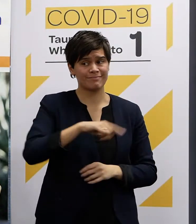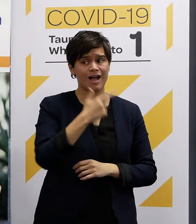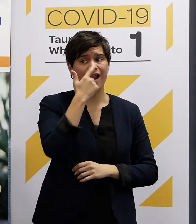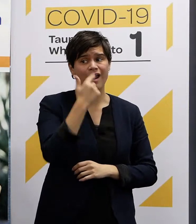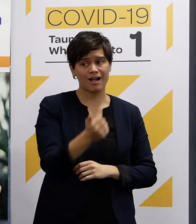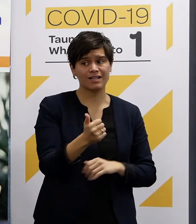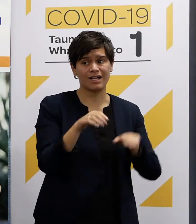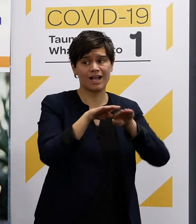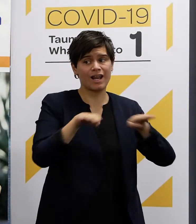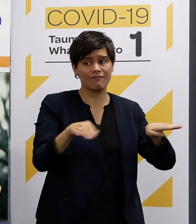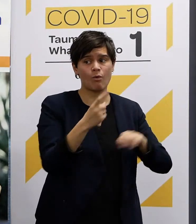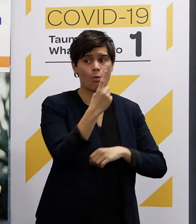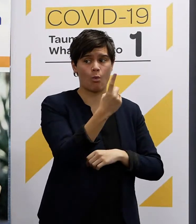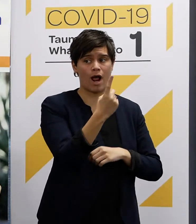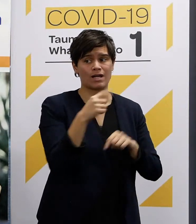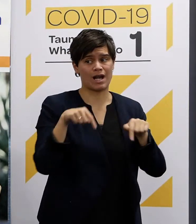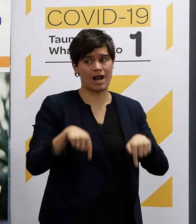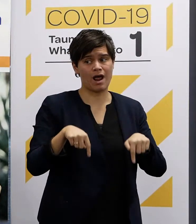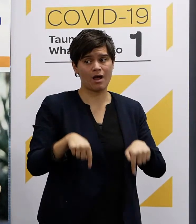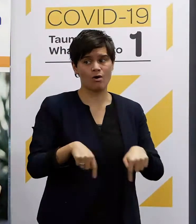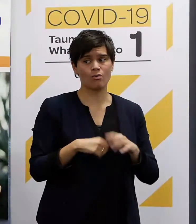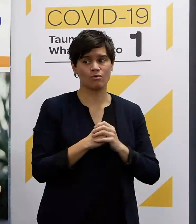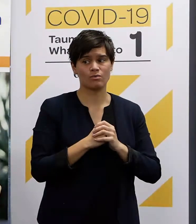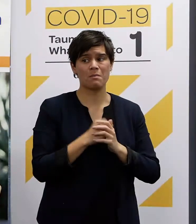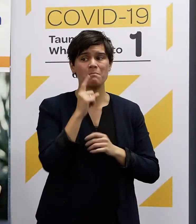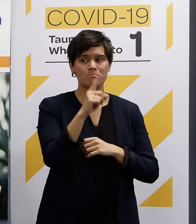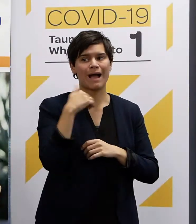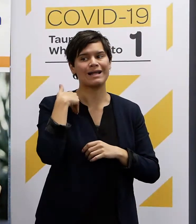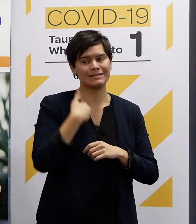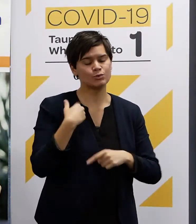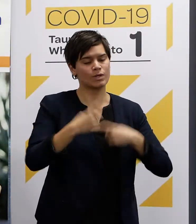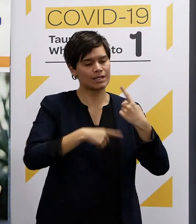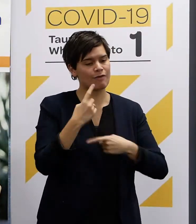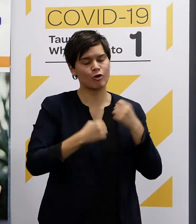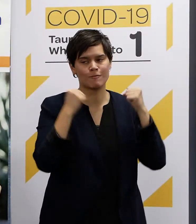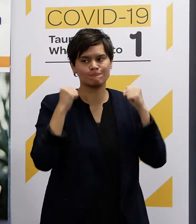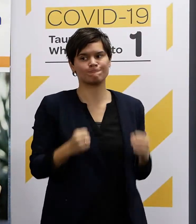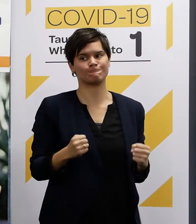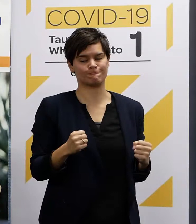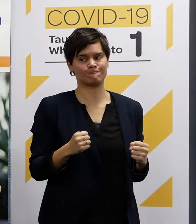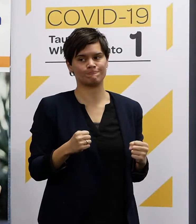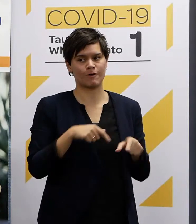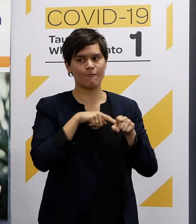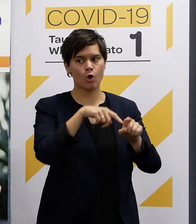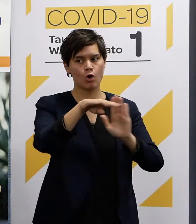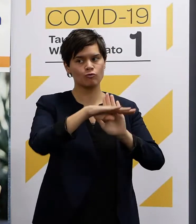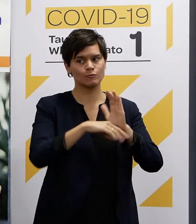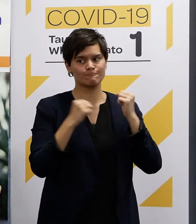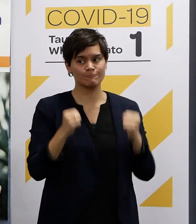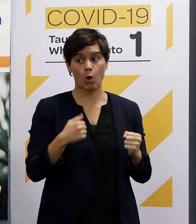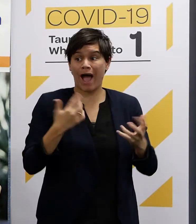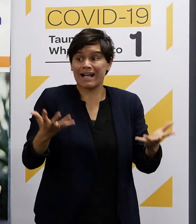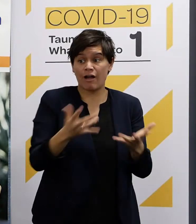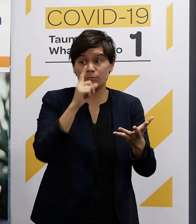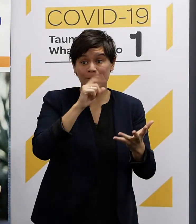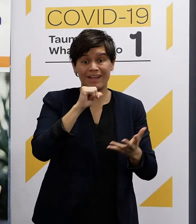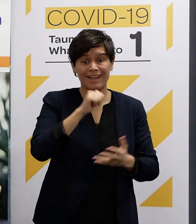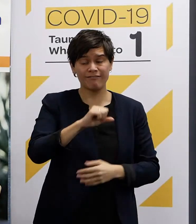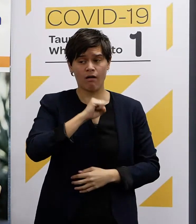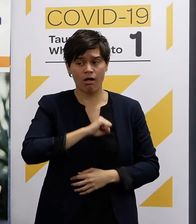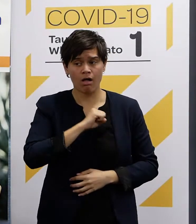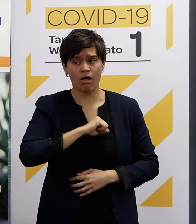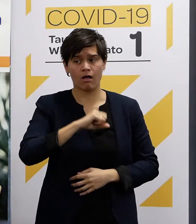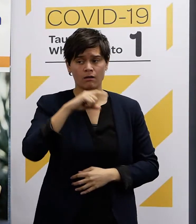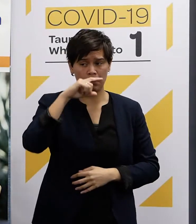level 1. However, we need to remain incredibly vigilant, and I continue to encourage people, if they do have symptoms, to be